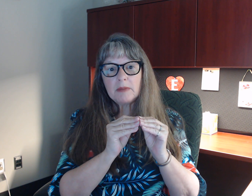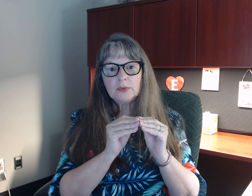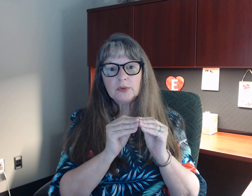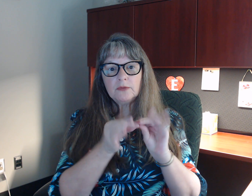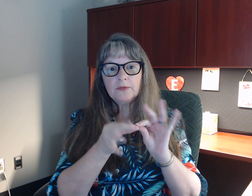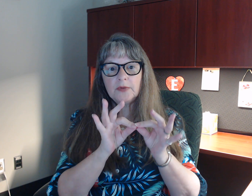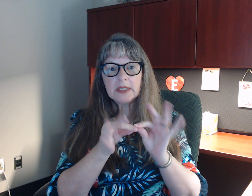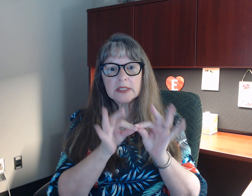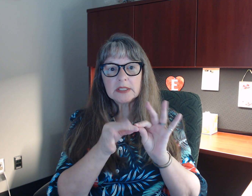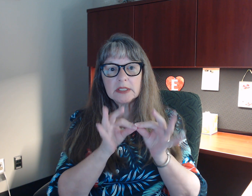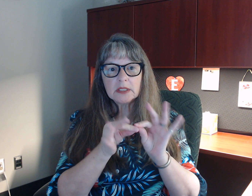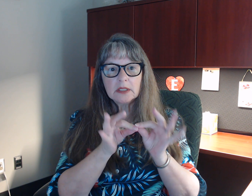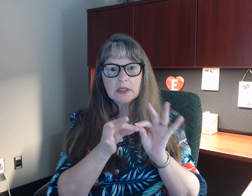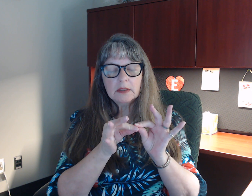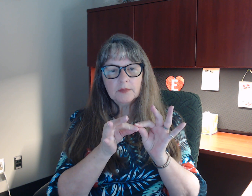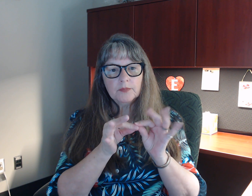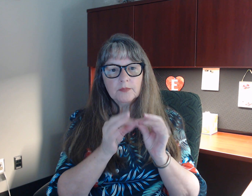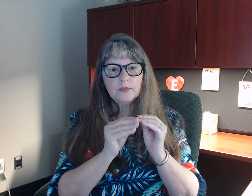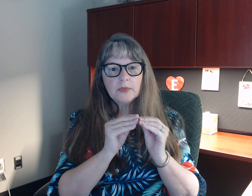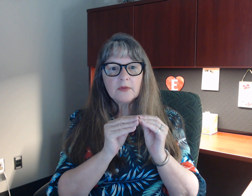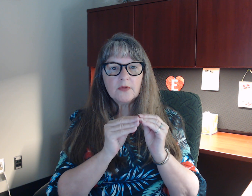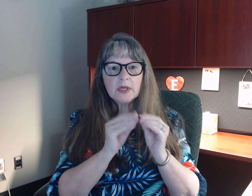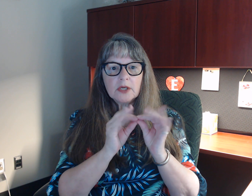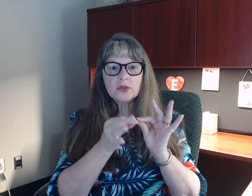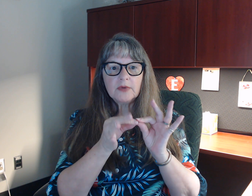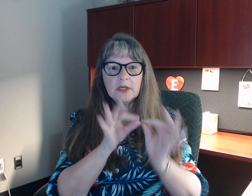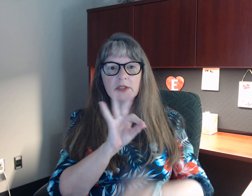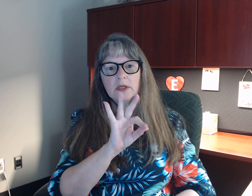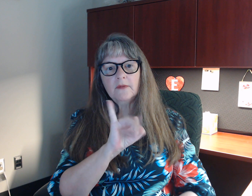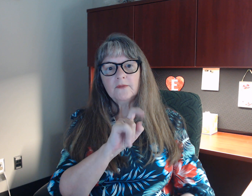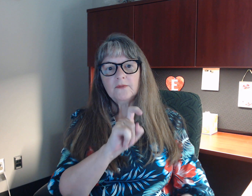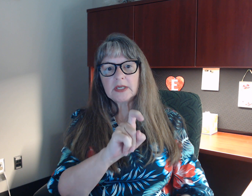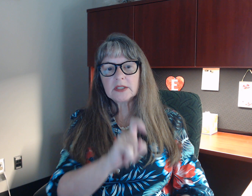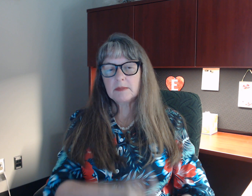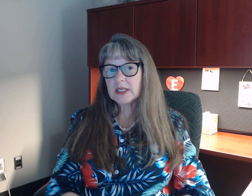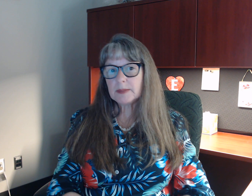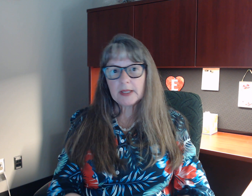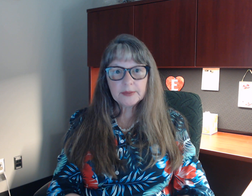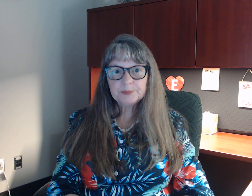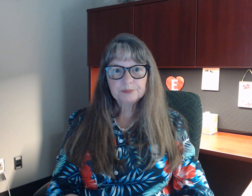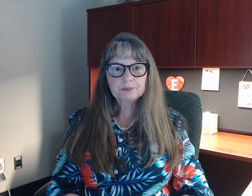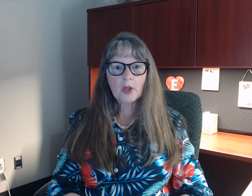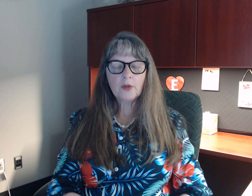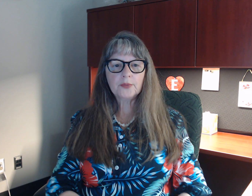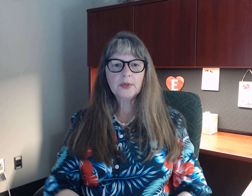do fix, fix, fix, fix. They may spell it all three ways.